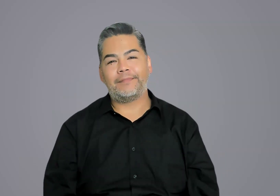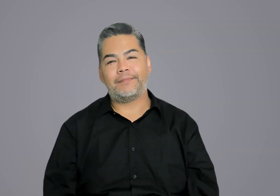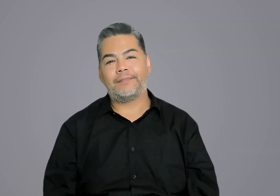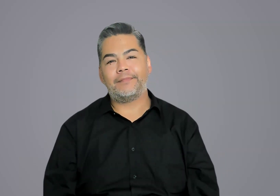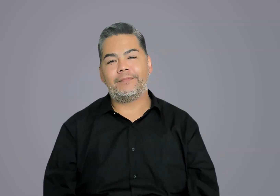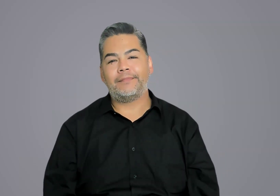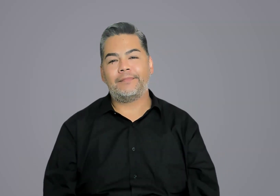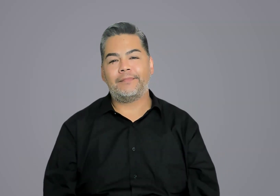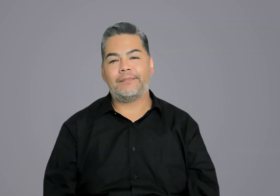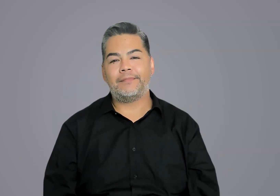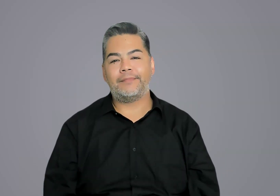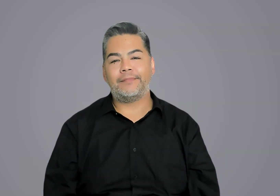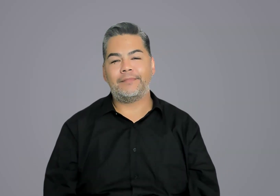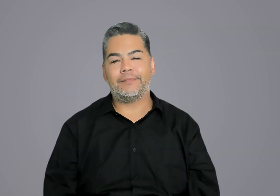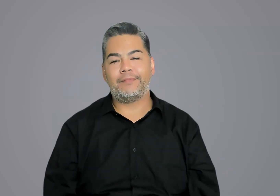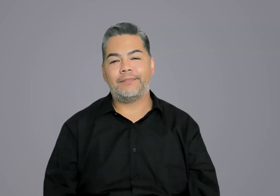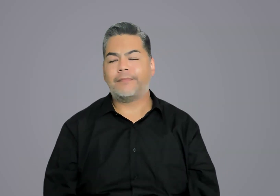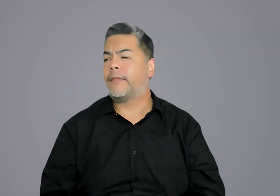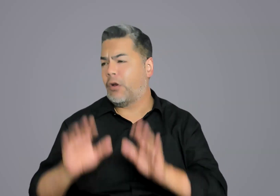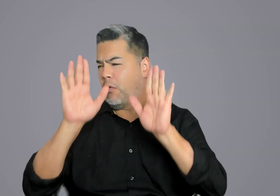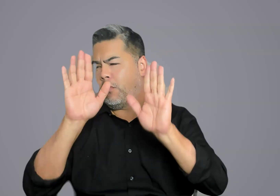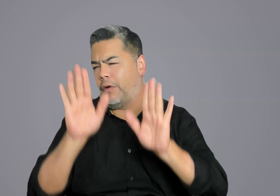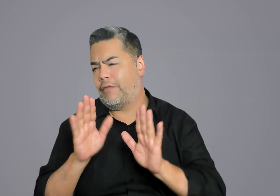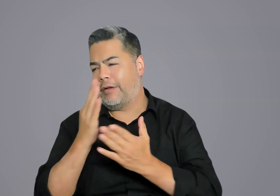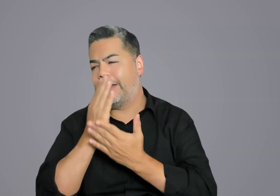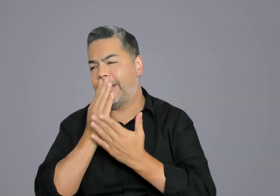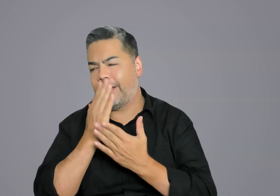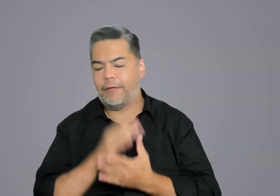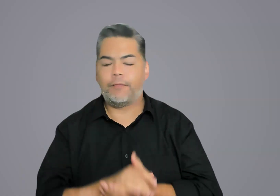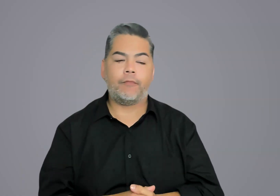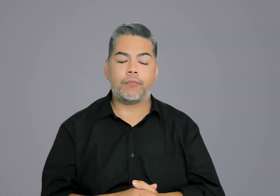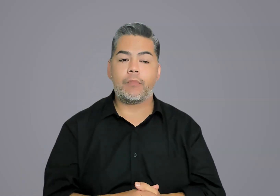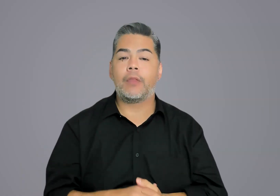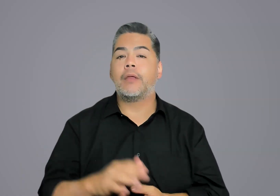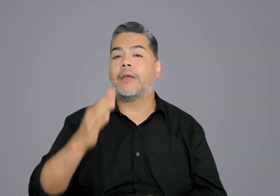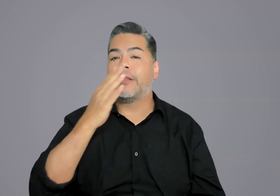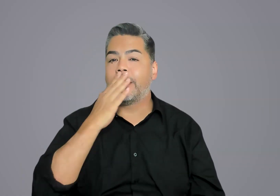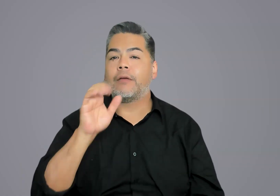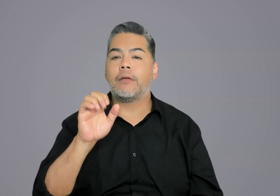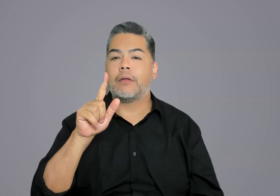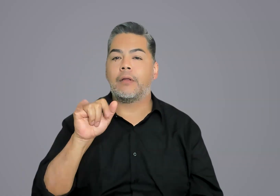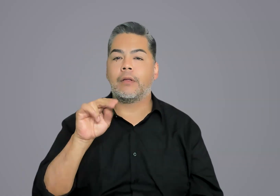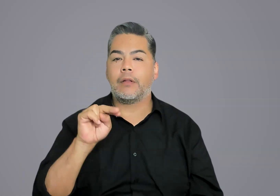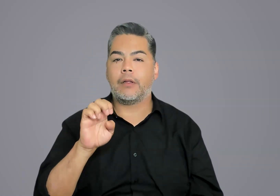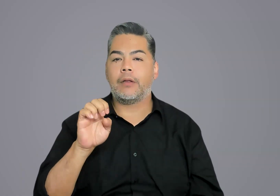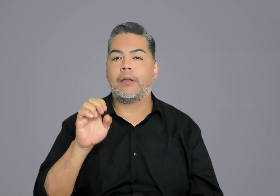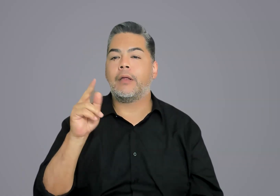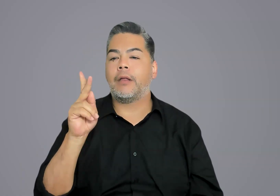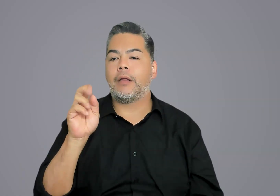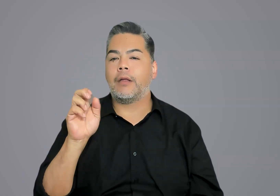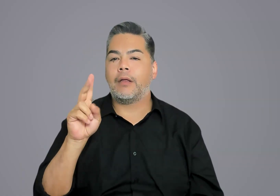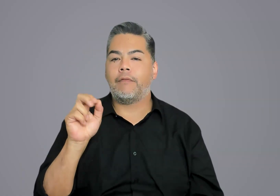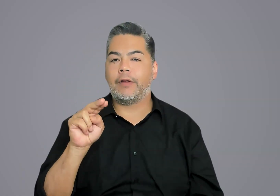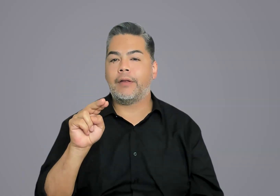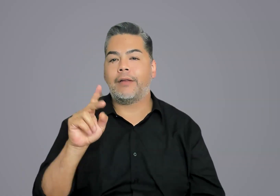All right. Wonderful. Well, thank you, Elaine, and thank you, Kevin, for that wonderful